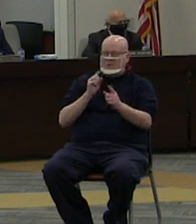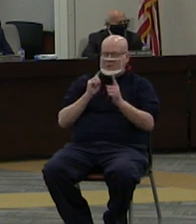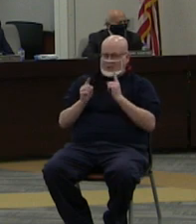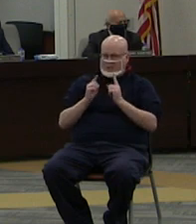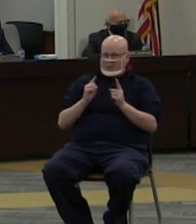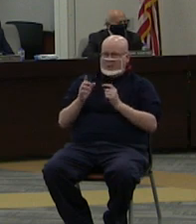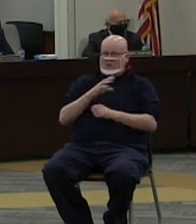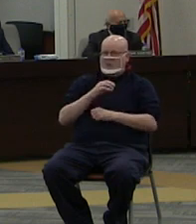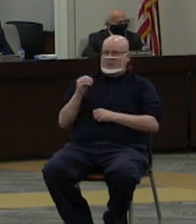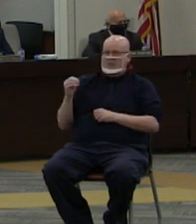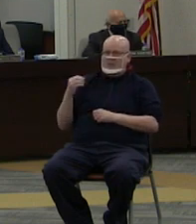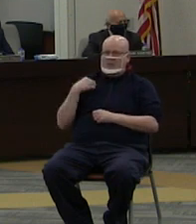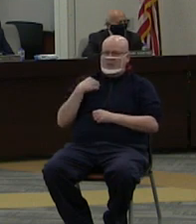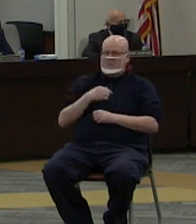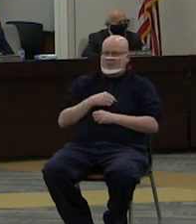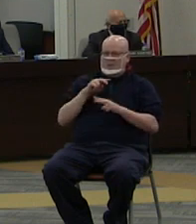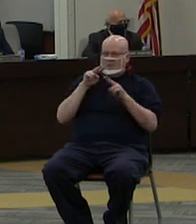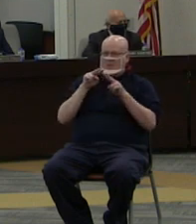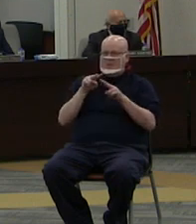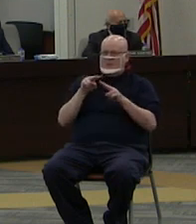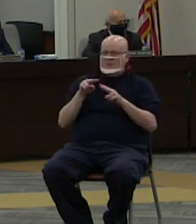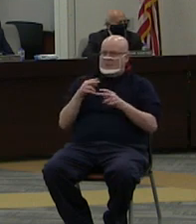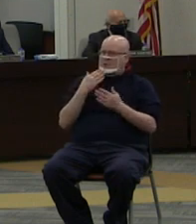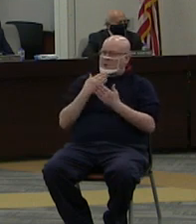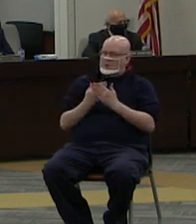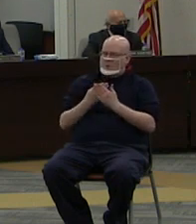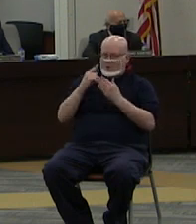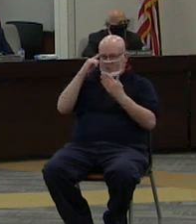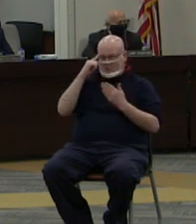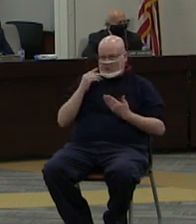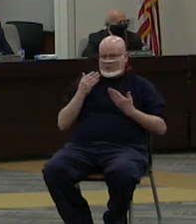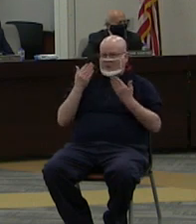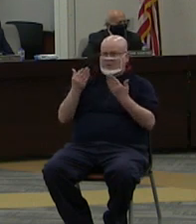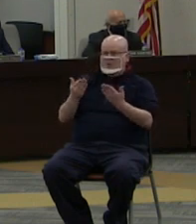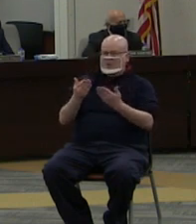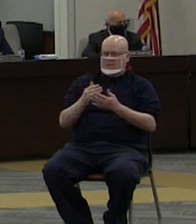forward to some real solid recommendations.